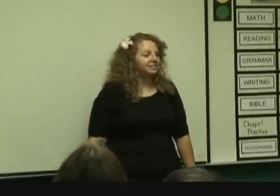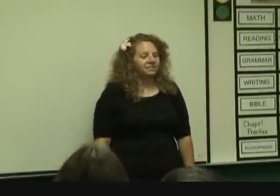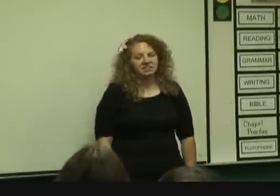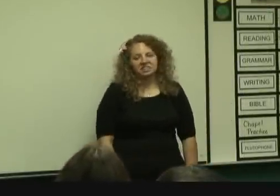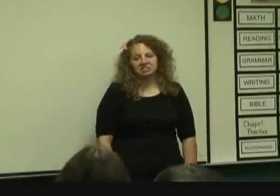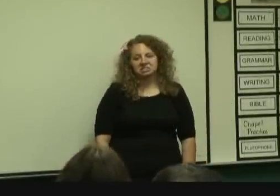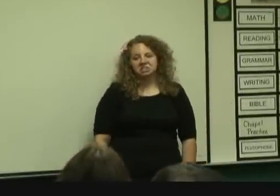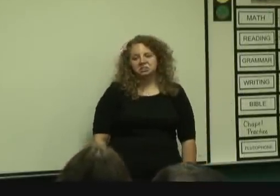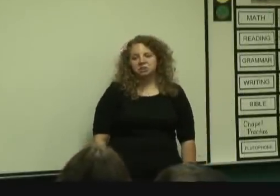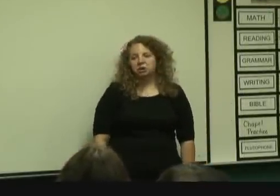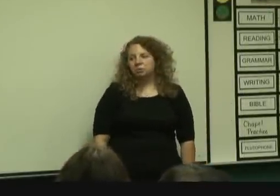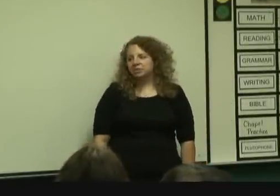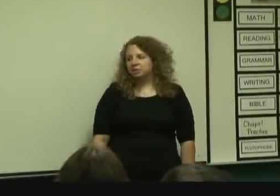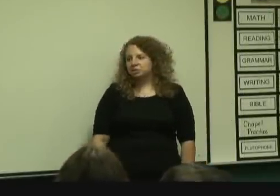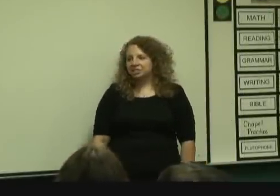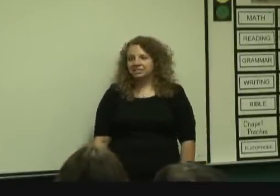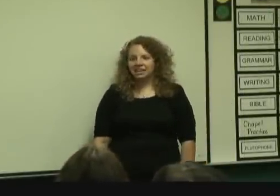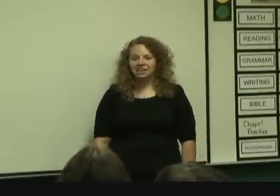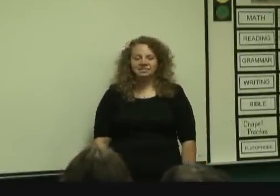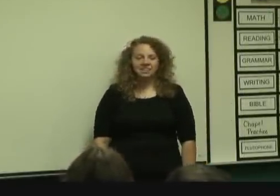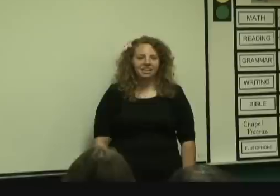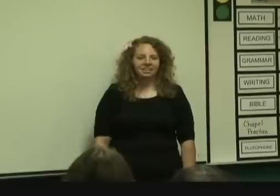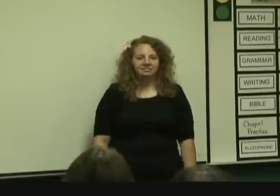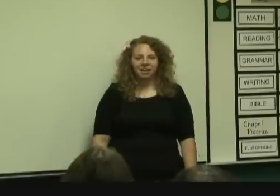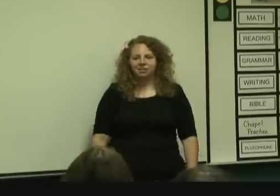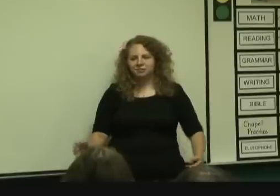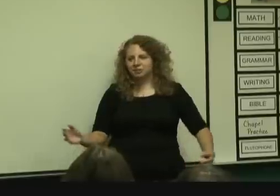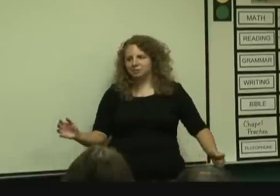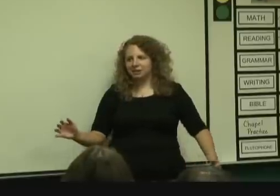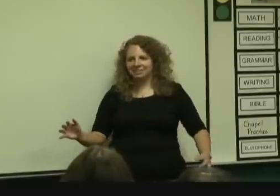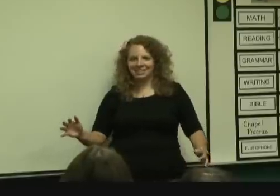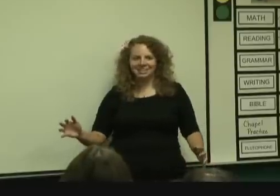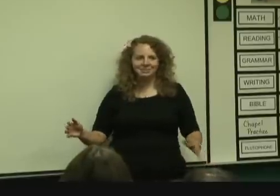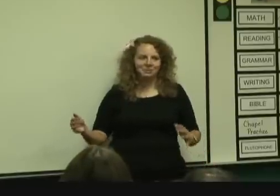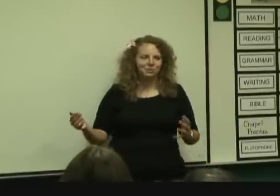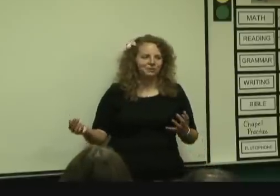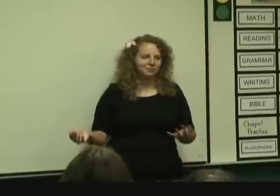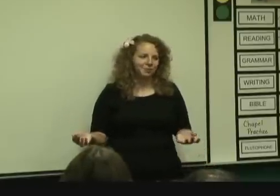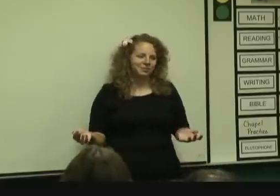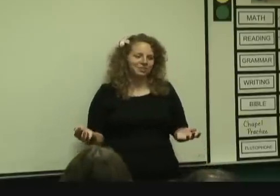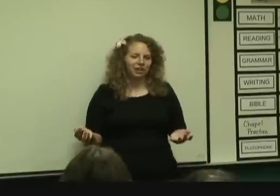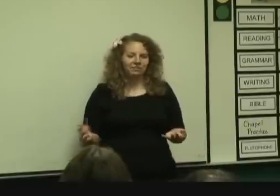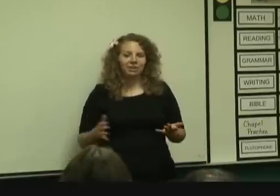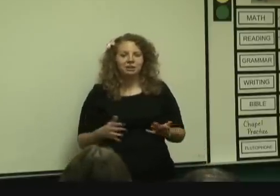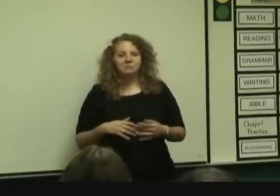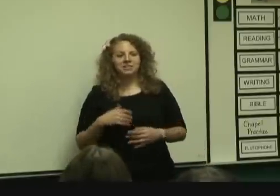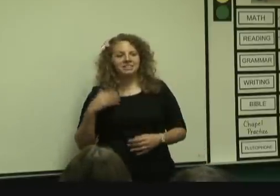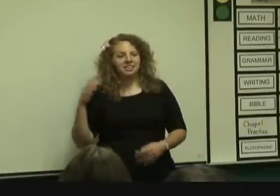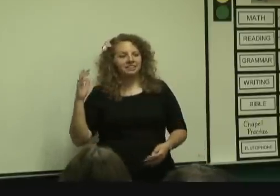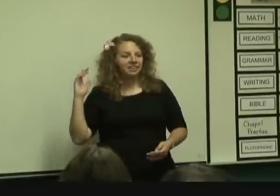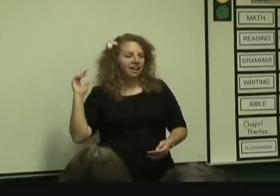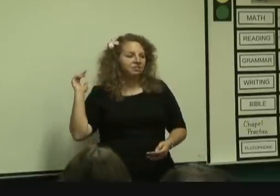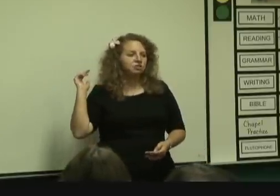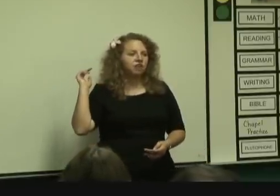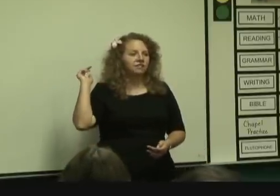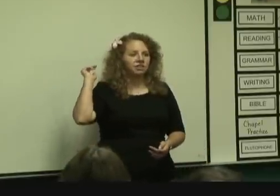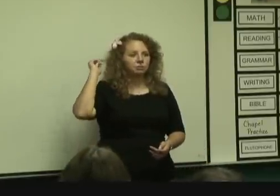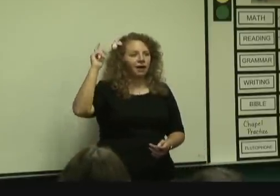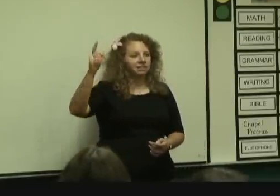practicing things. So what they usually say is like, I don't know if it's the best idea because you have to focus on driving, but they say like as you're driving, you pass